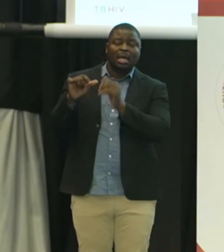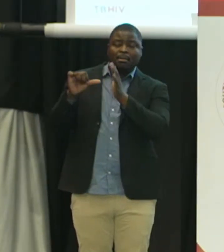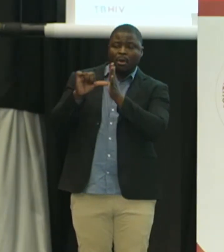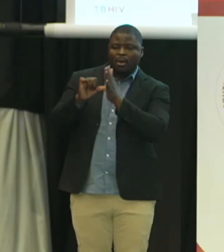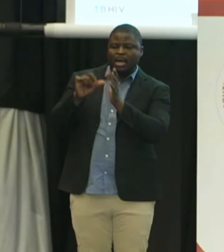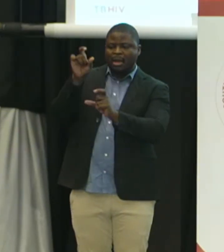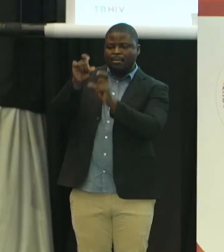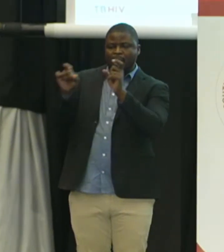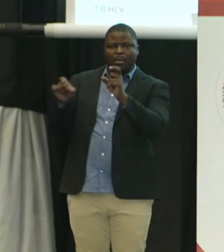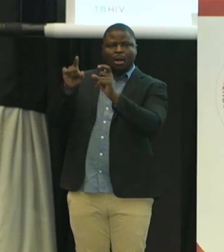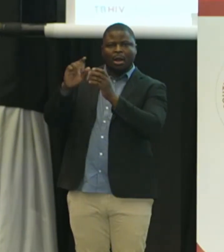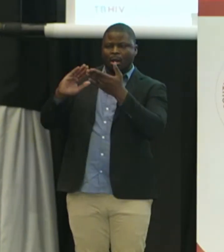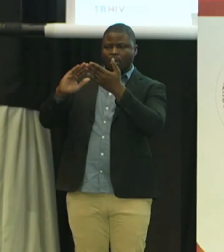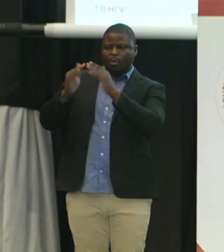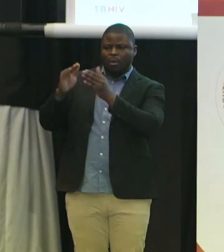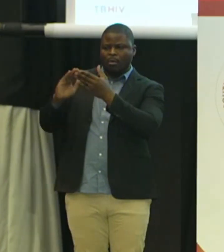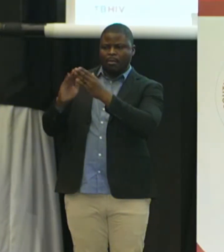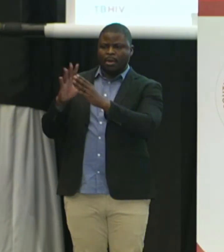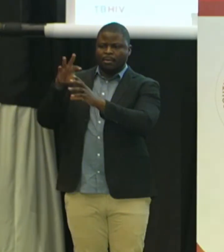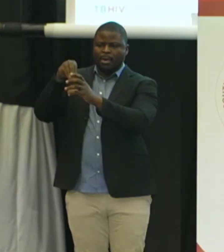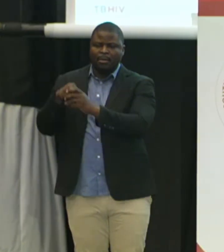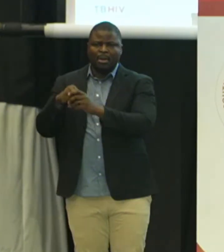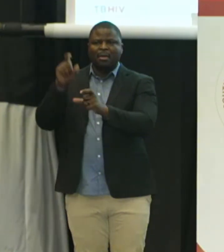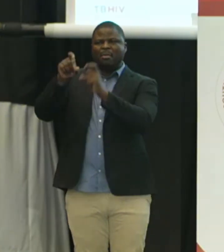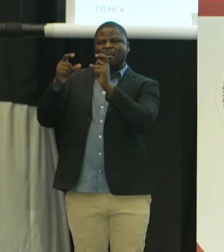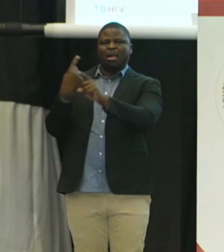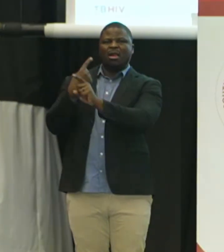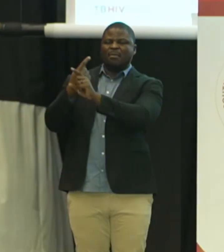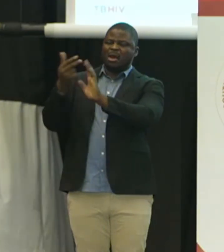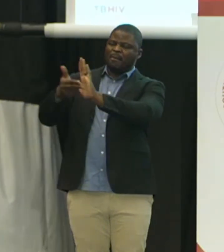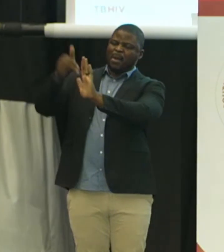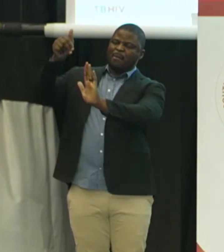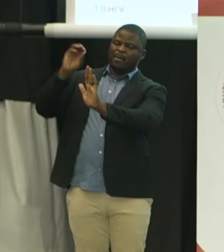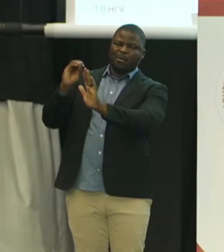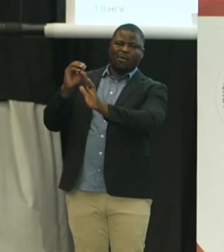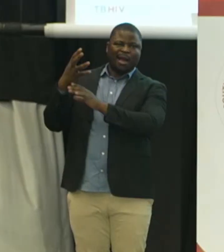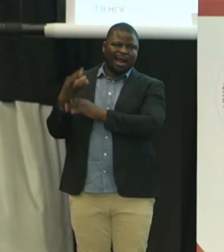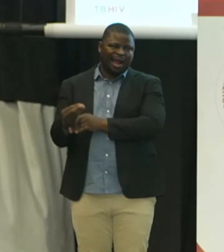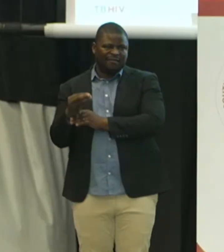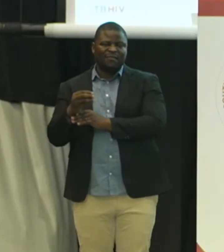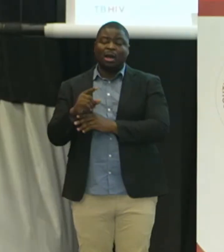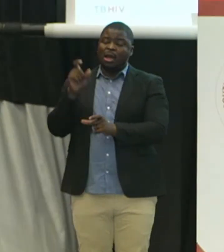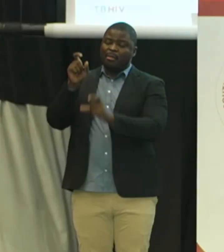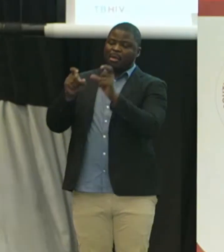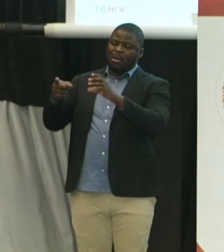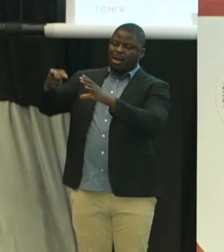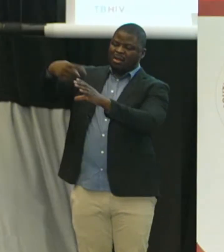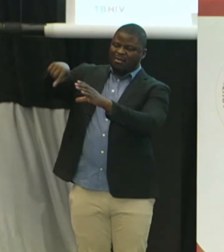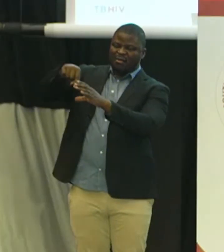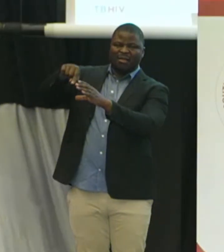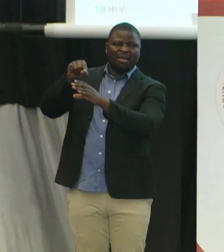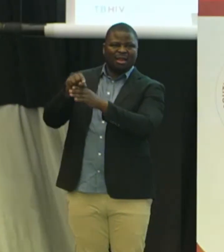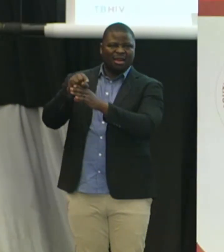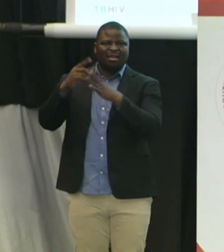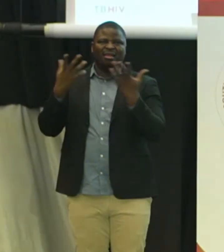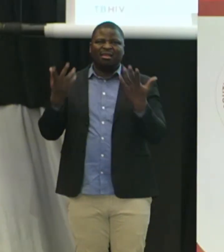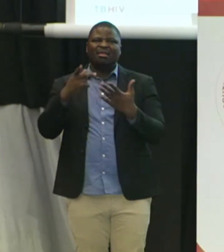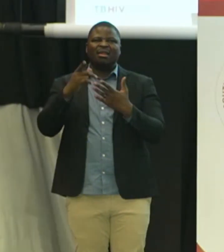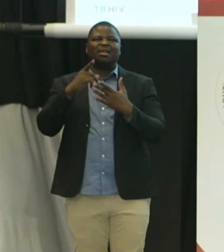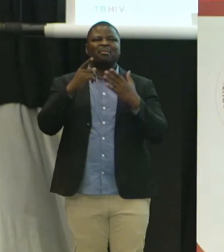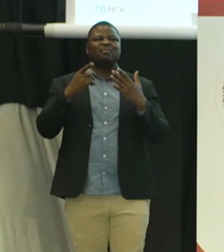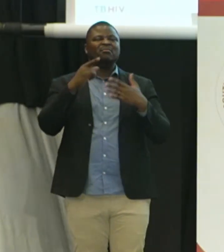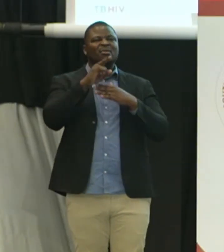these communities are very stigmatized, struggle to reach, struggle to access health